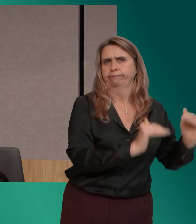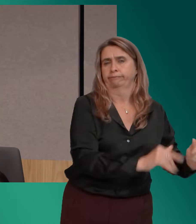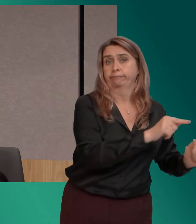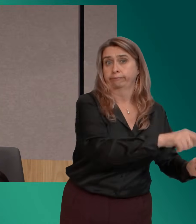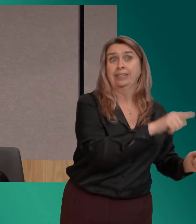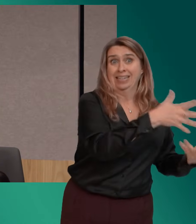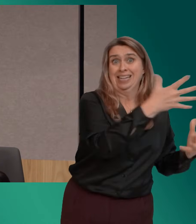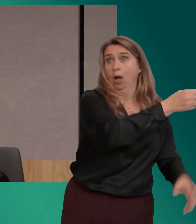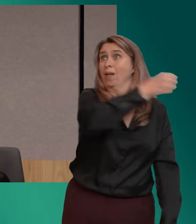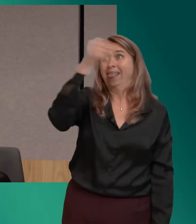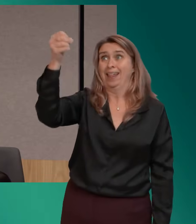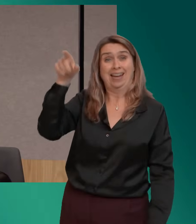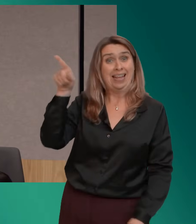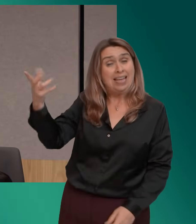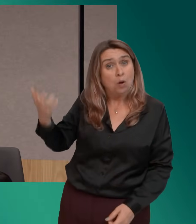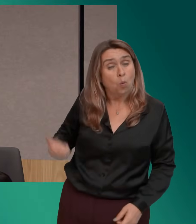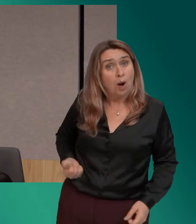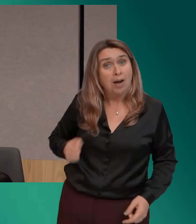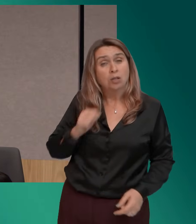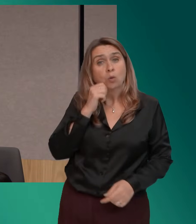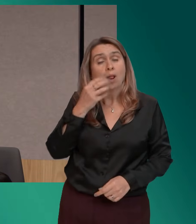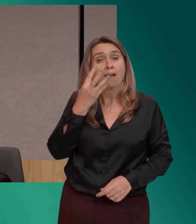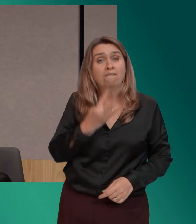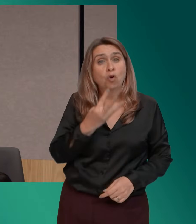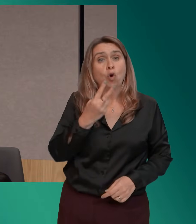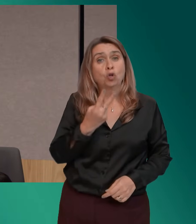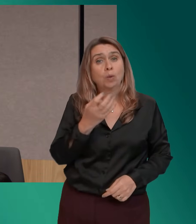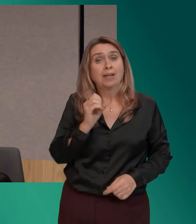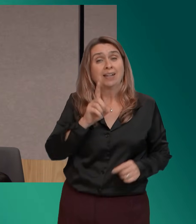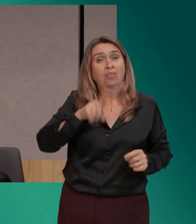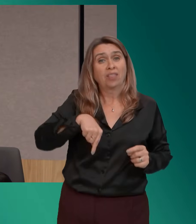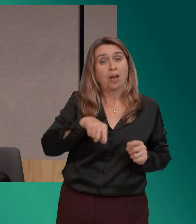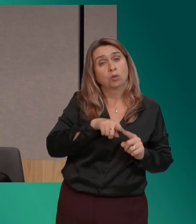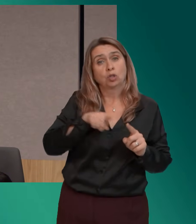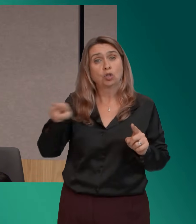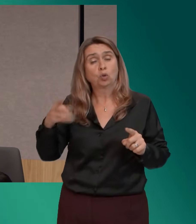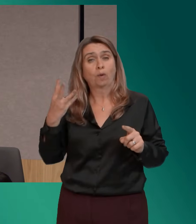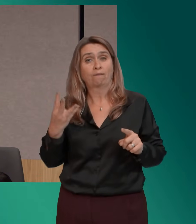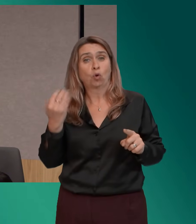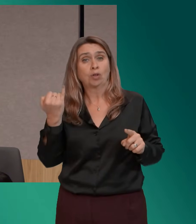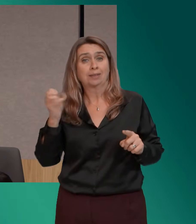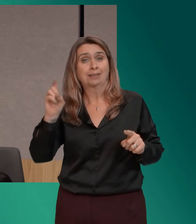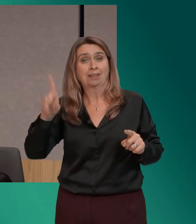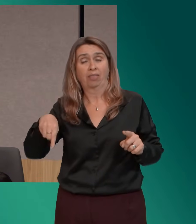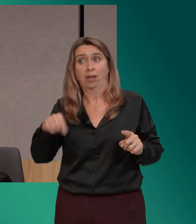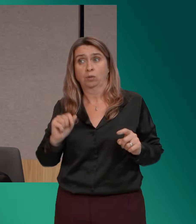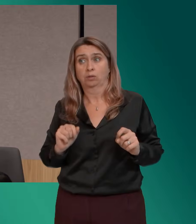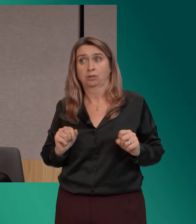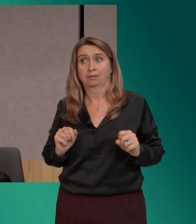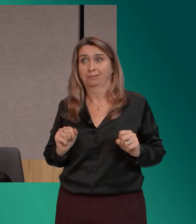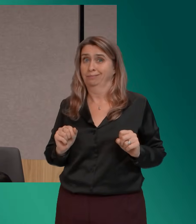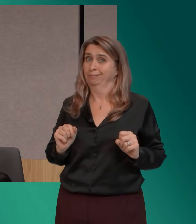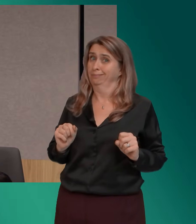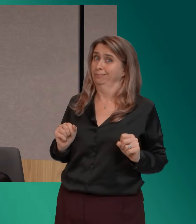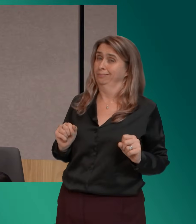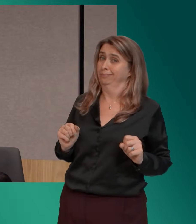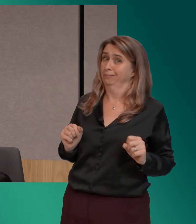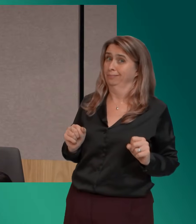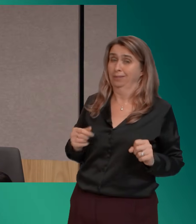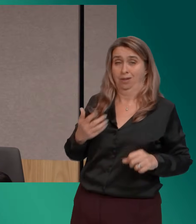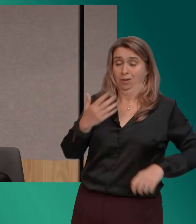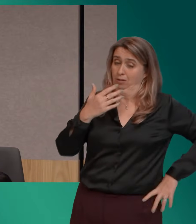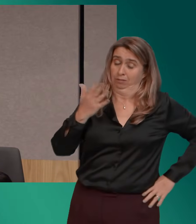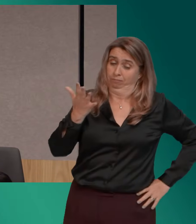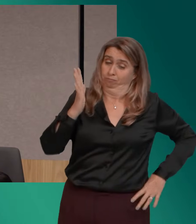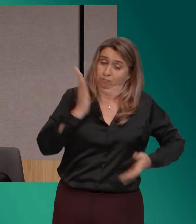his salary is going to be between 420,000 and 460,000. I think that is pretty shameless. So I